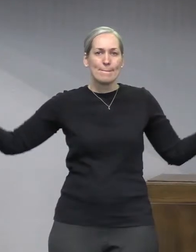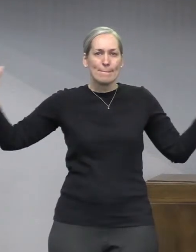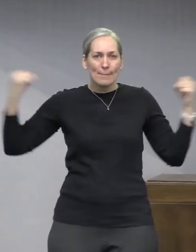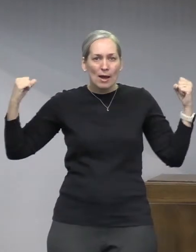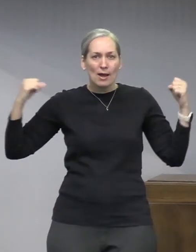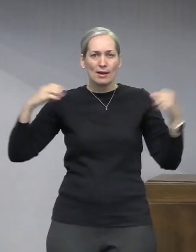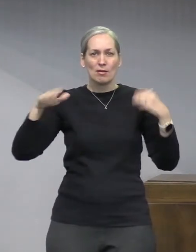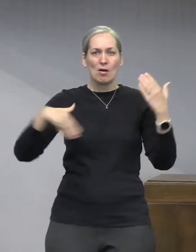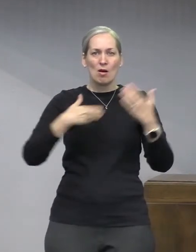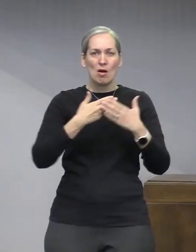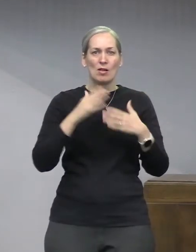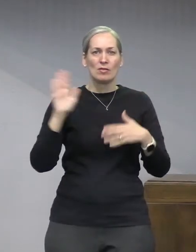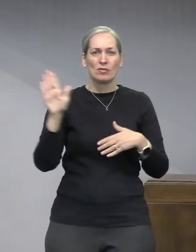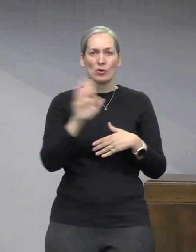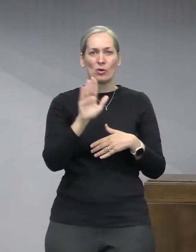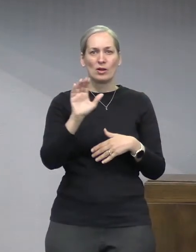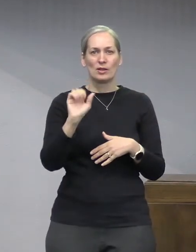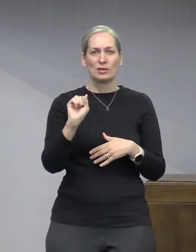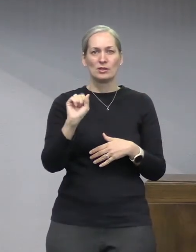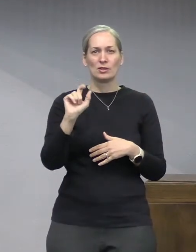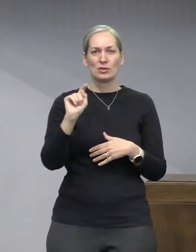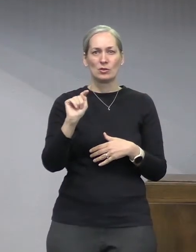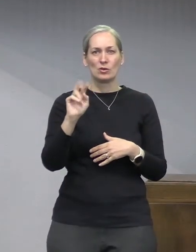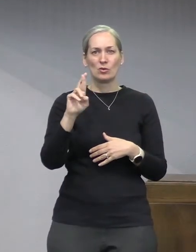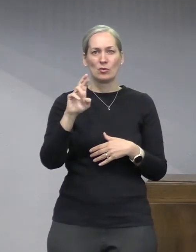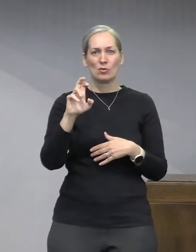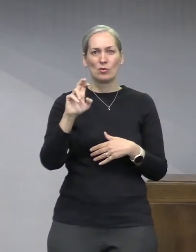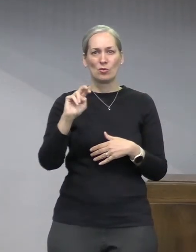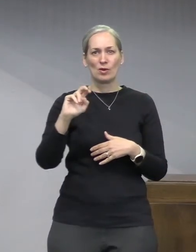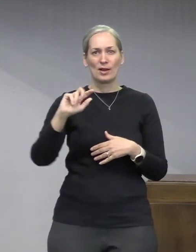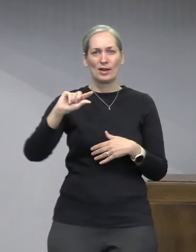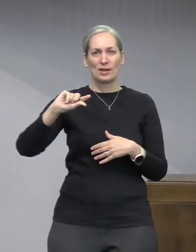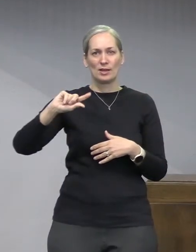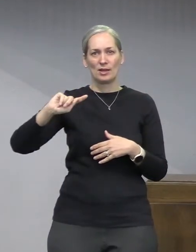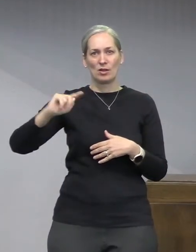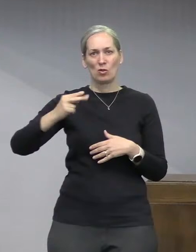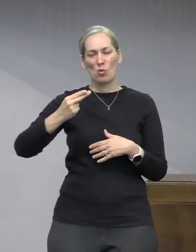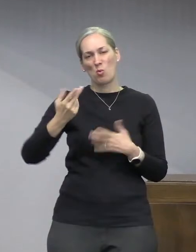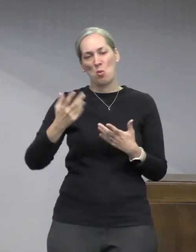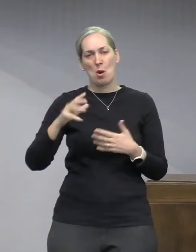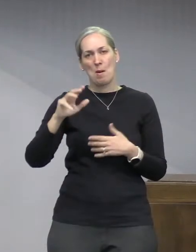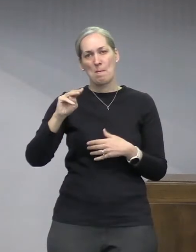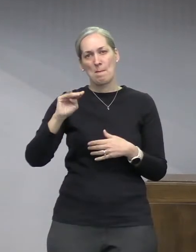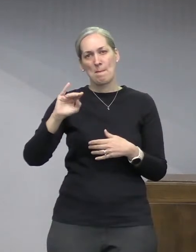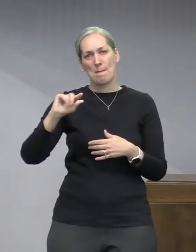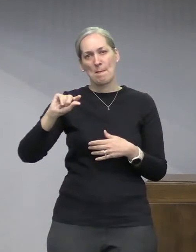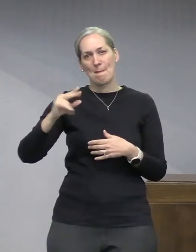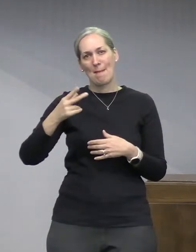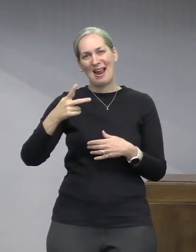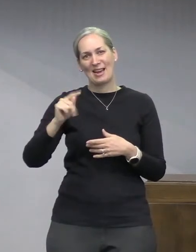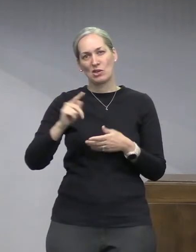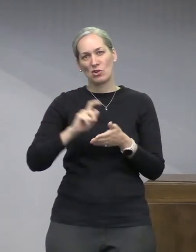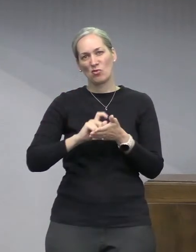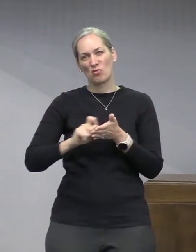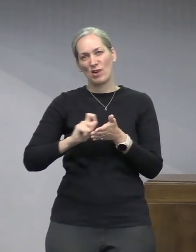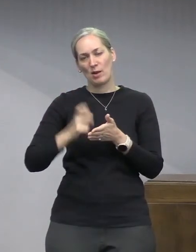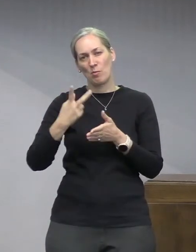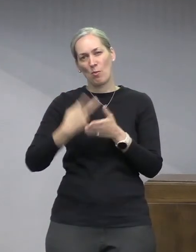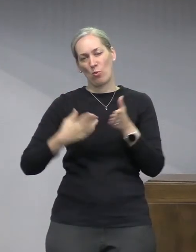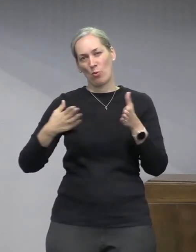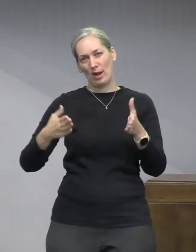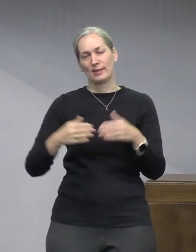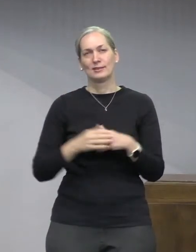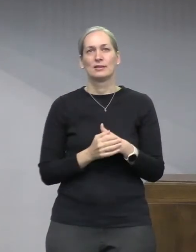your strength, as some translations have it both ways. This is our final gift to God. Out of